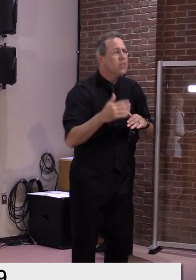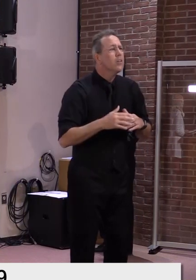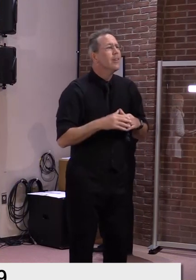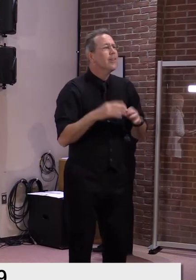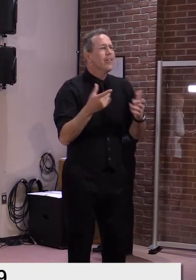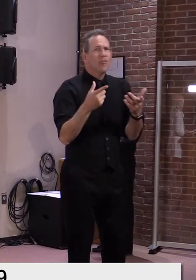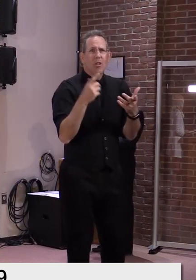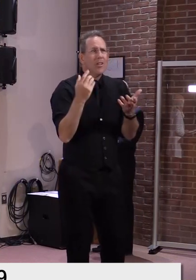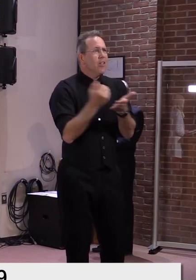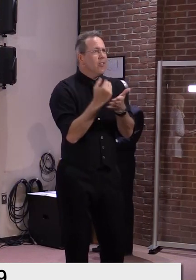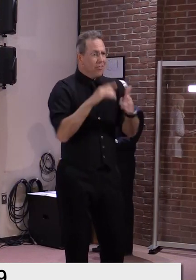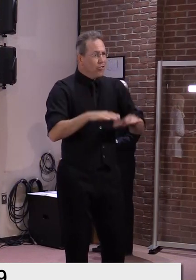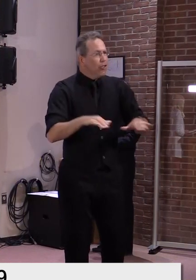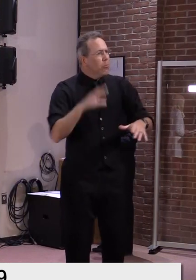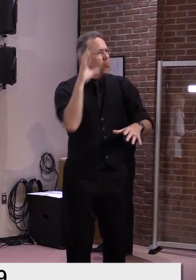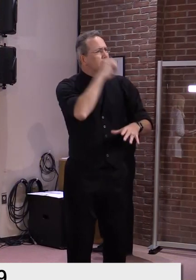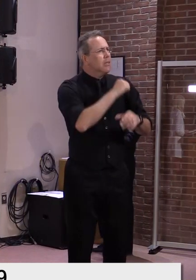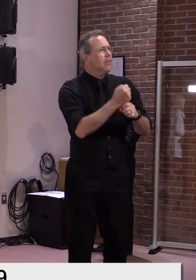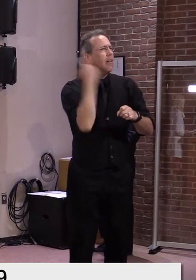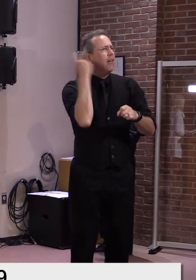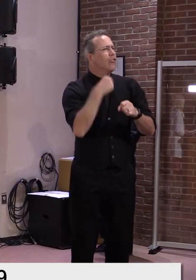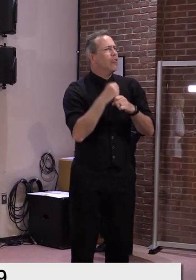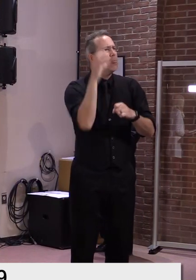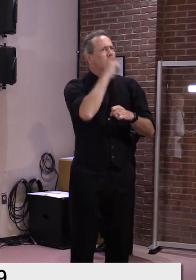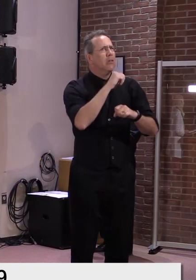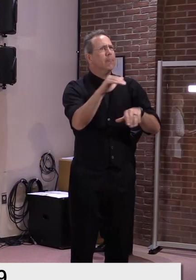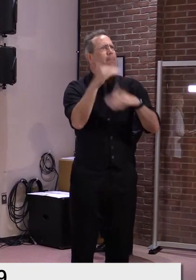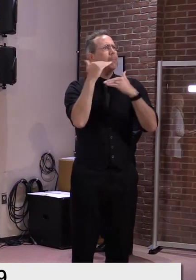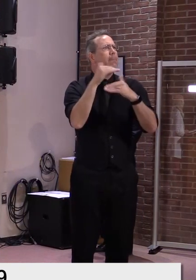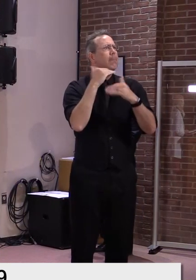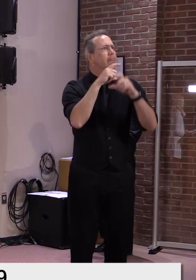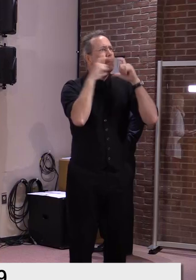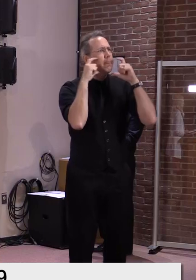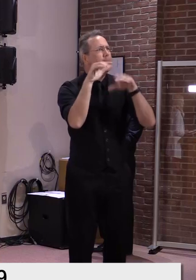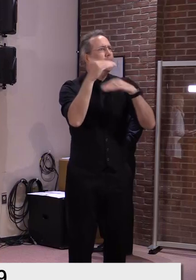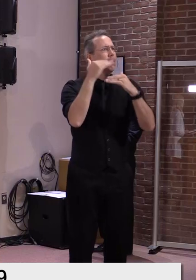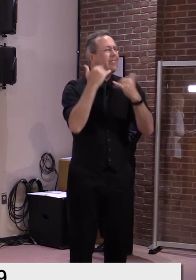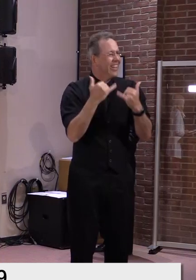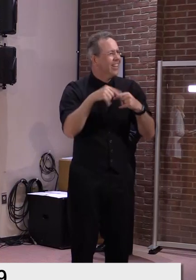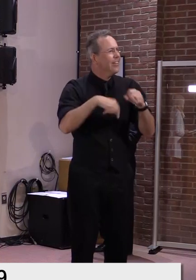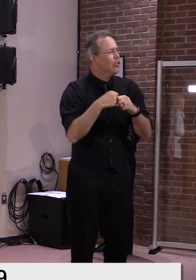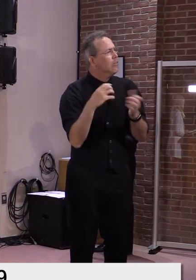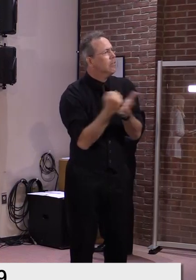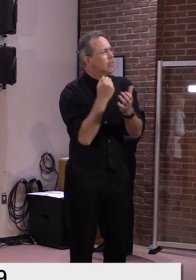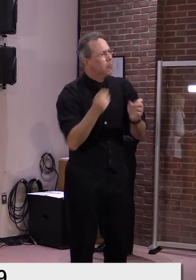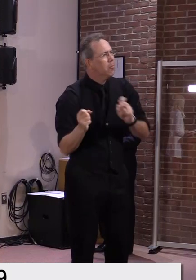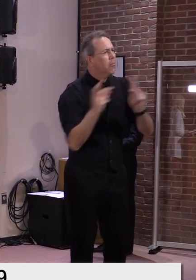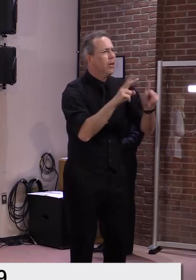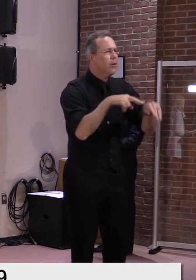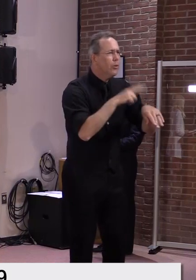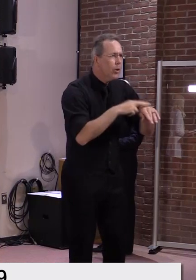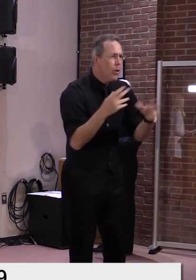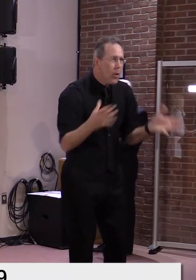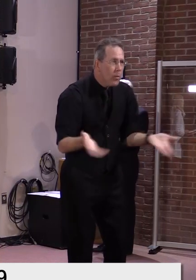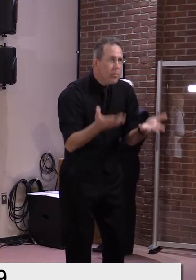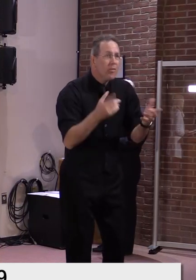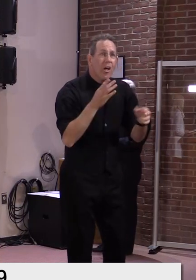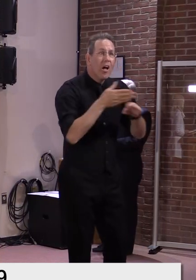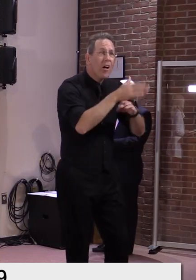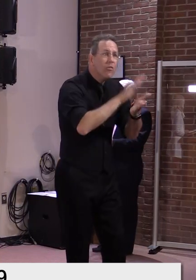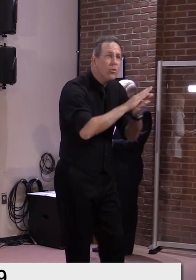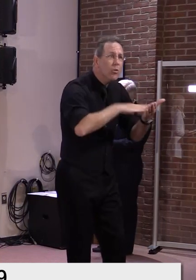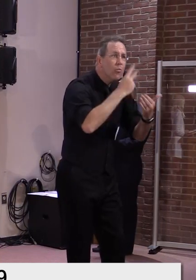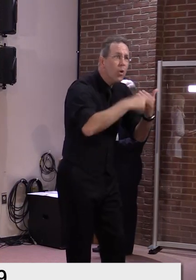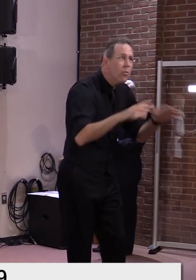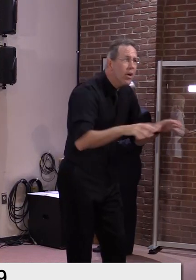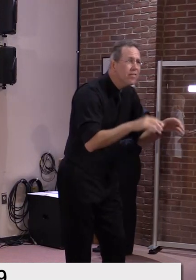Governor Scott, Senator Bernie Sanders, Vermont After School, and the Agency of Education recently outlined a grant opportunity aimed